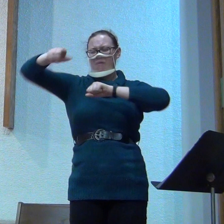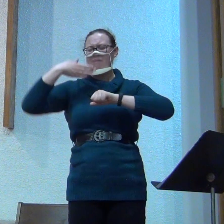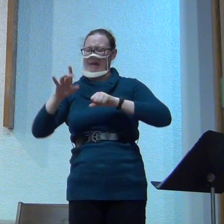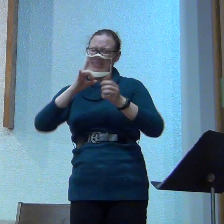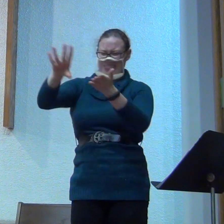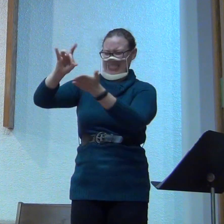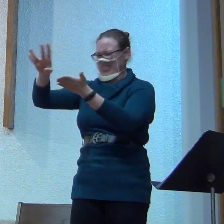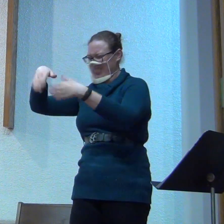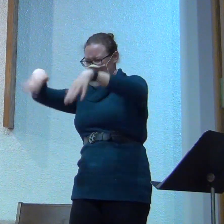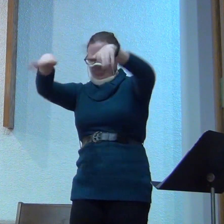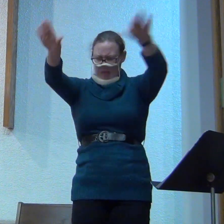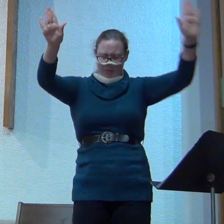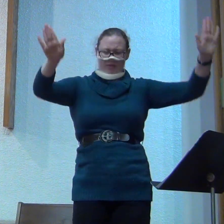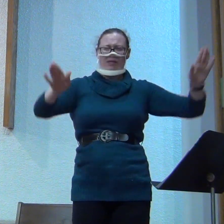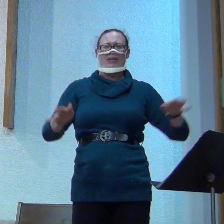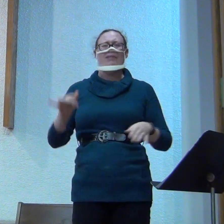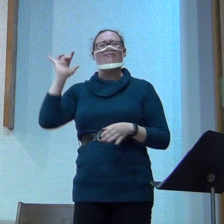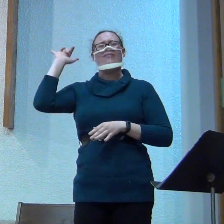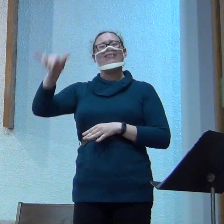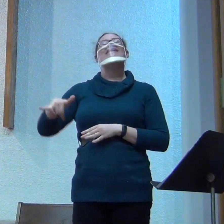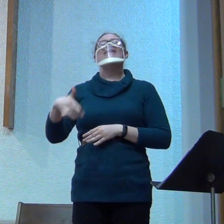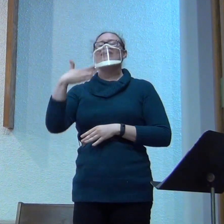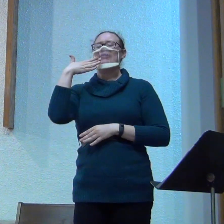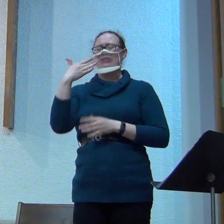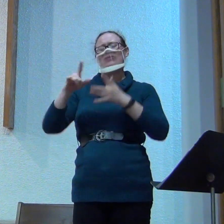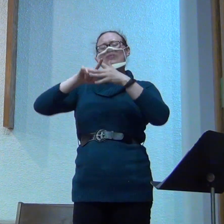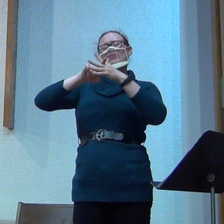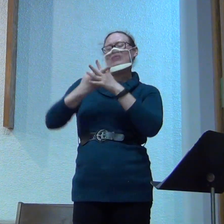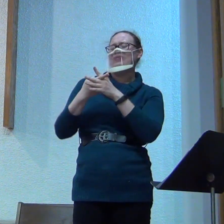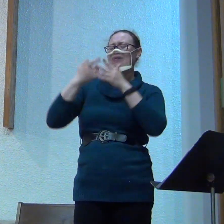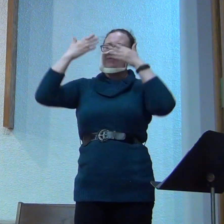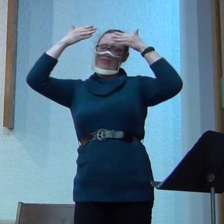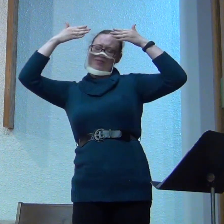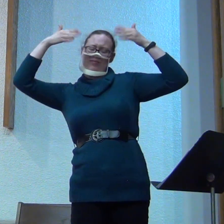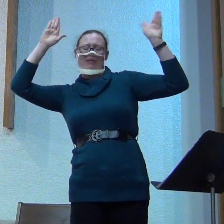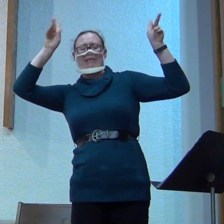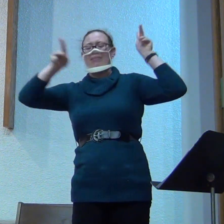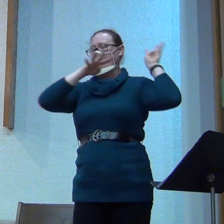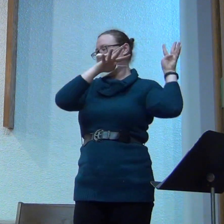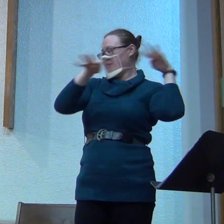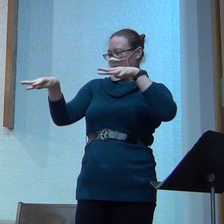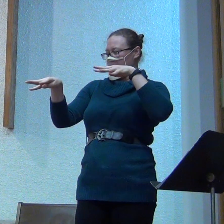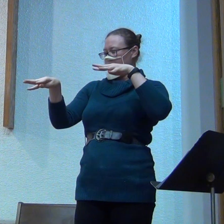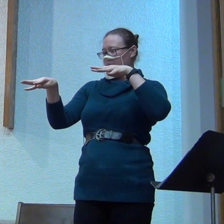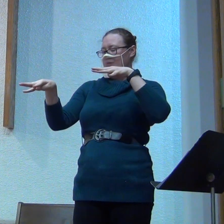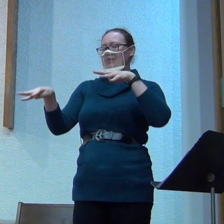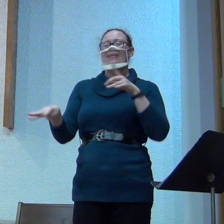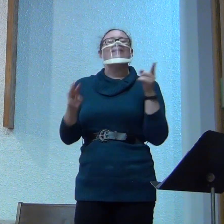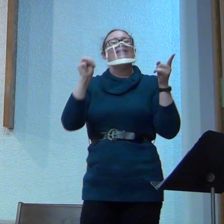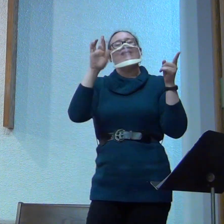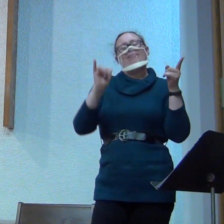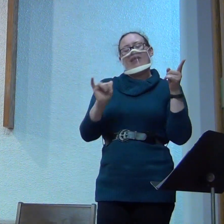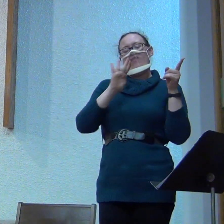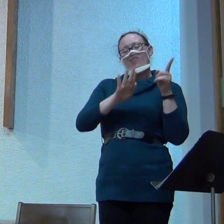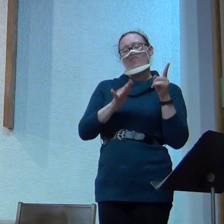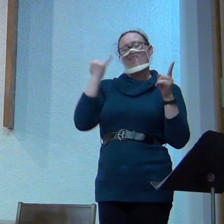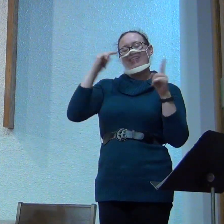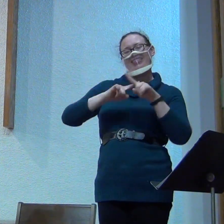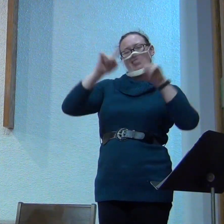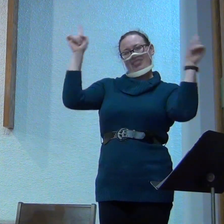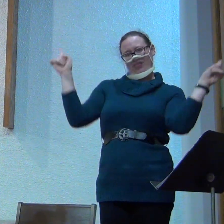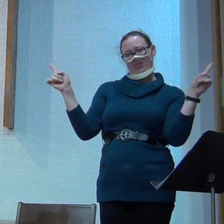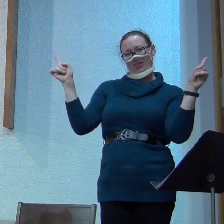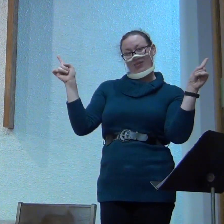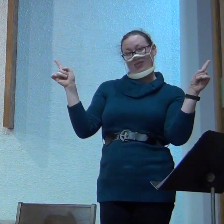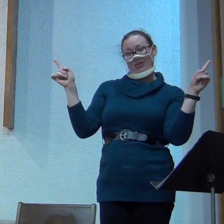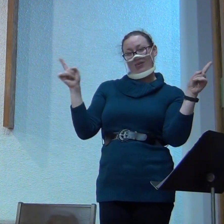here. That's a way to begin a public ministry. But Mary had a different idea. And,